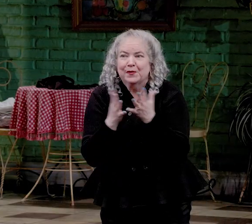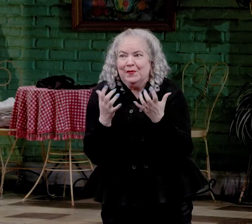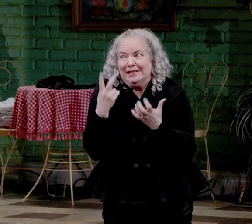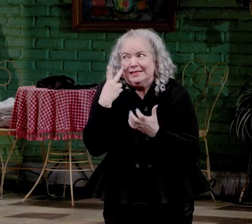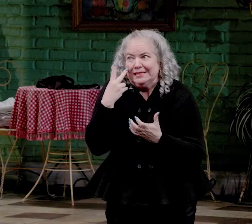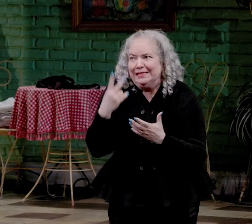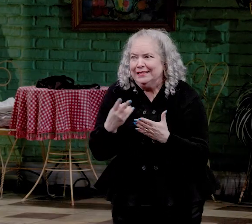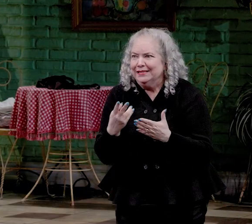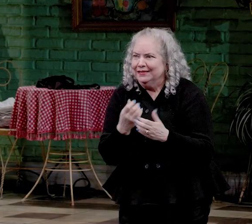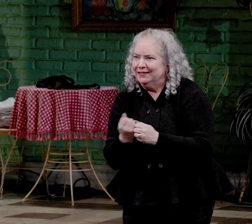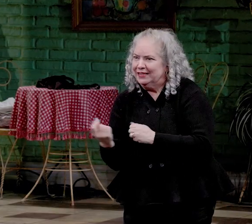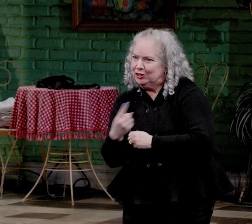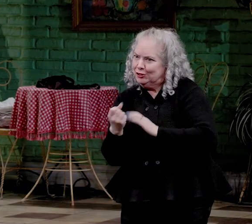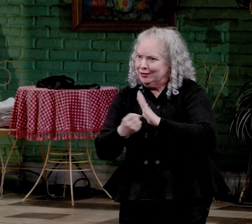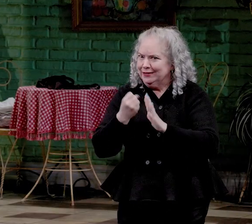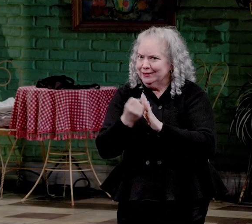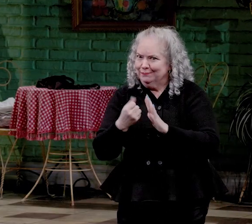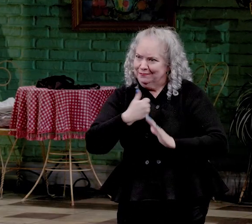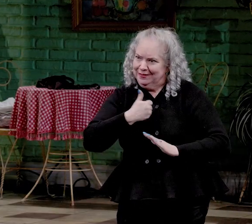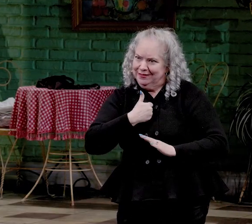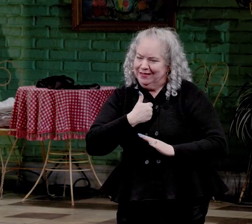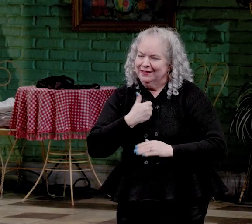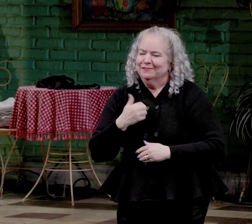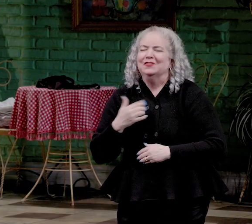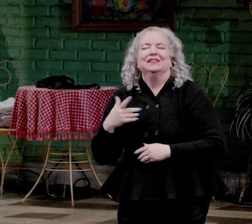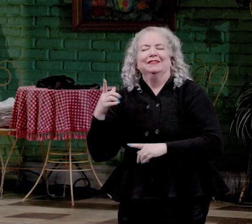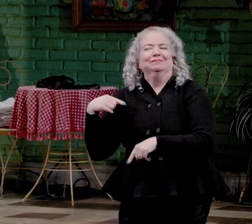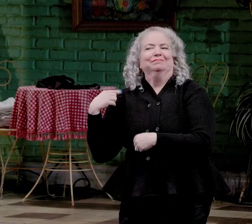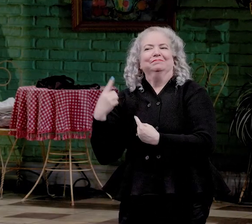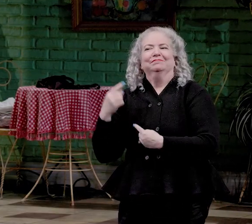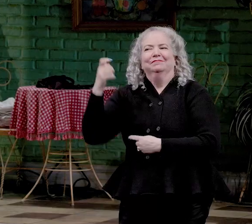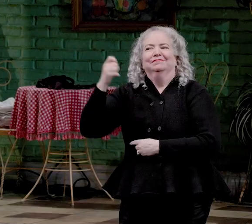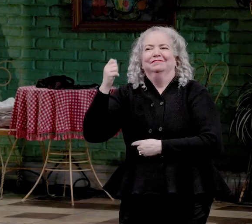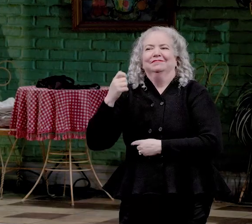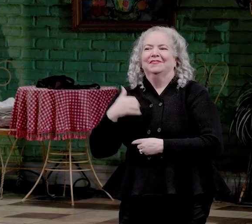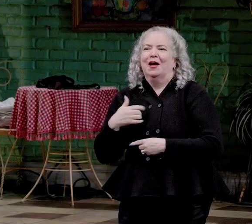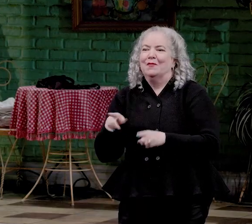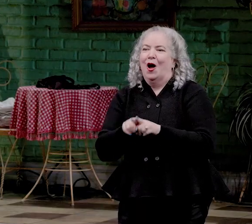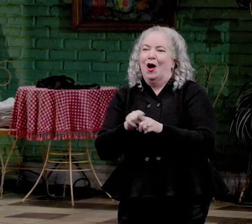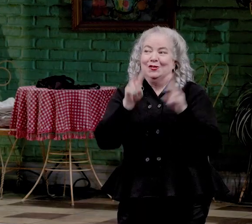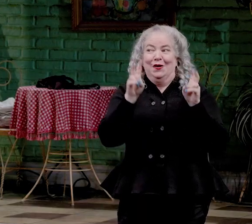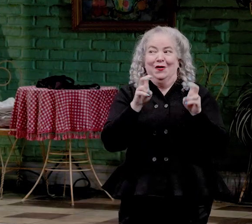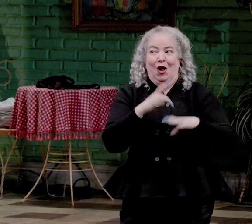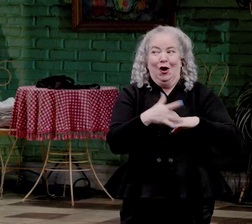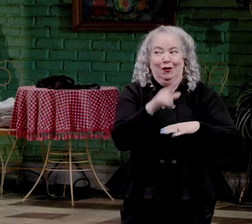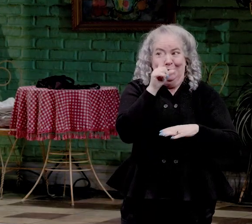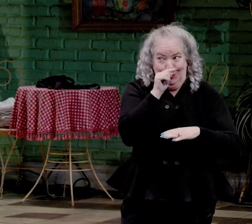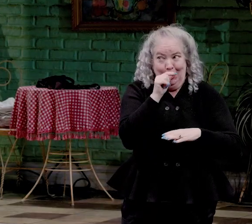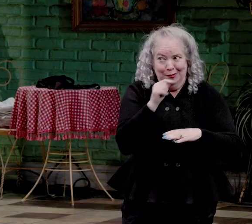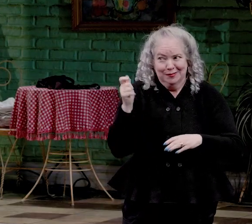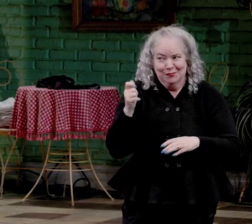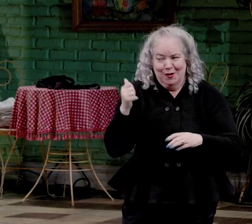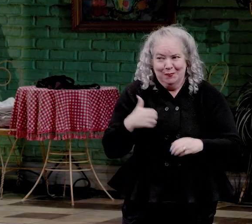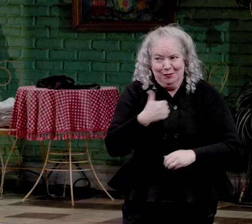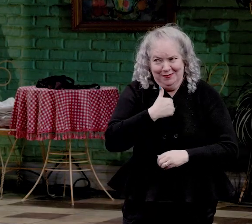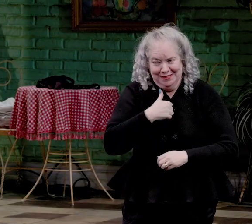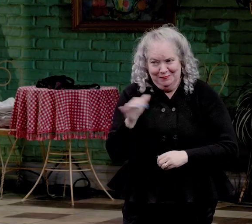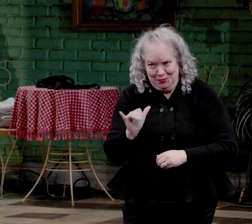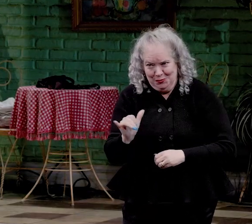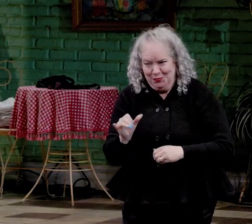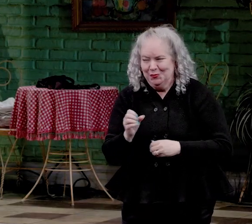upcoming season has in store. As a longtime subscriber and an early bird subscriber, I got